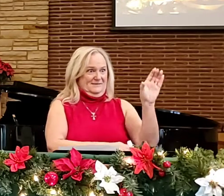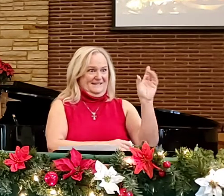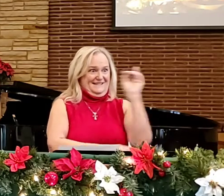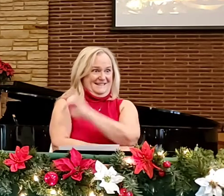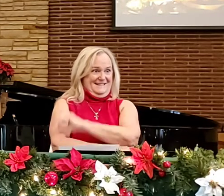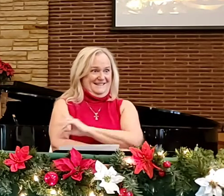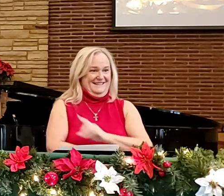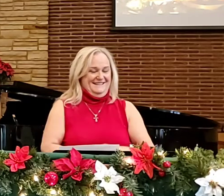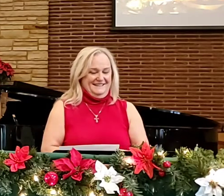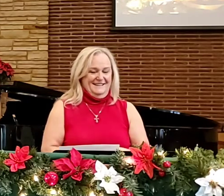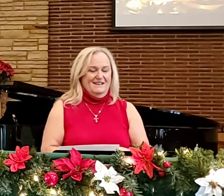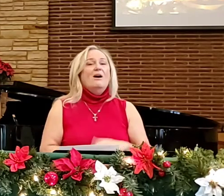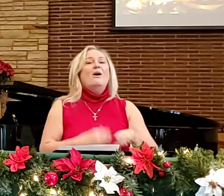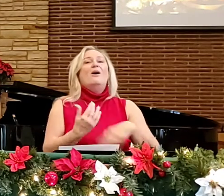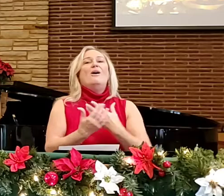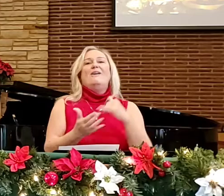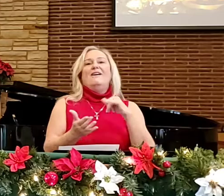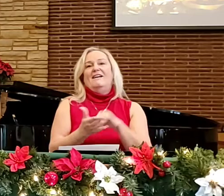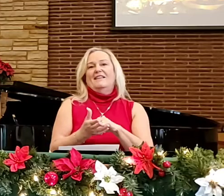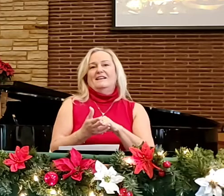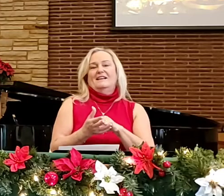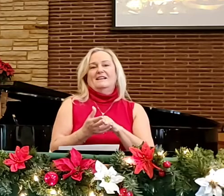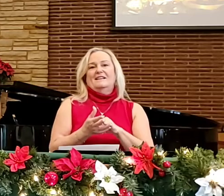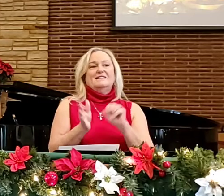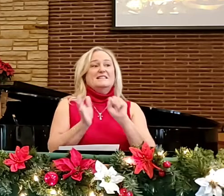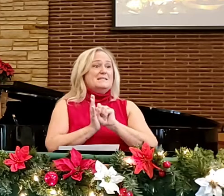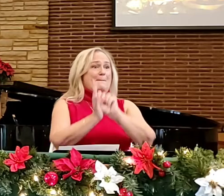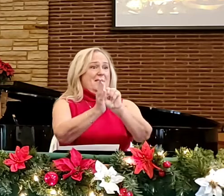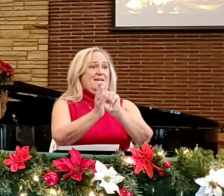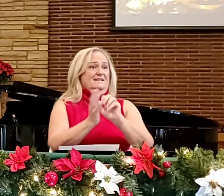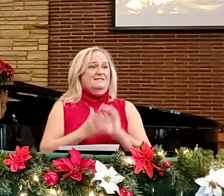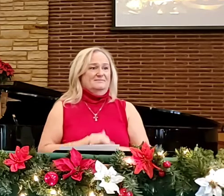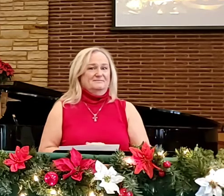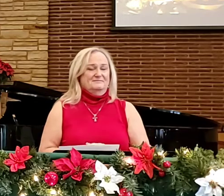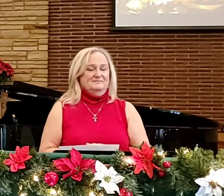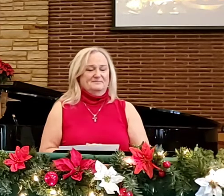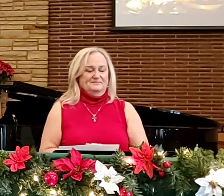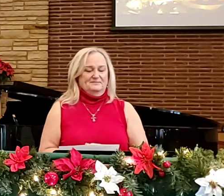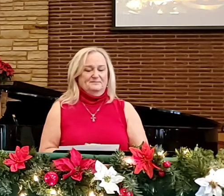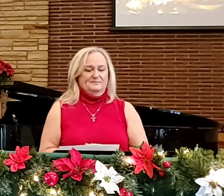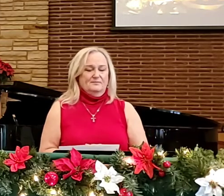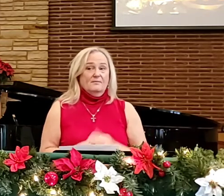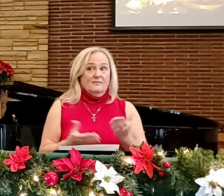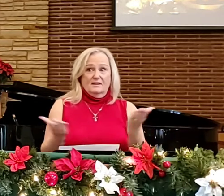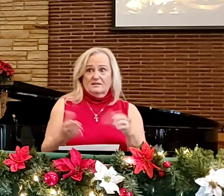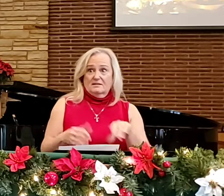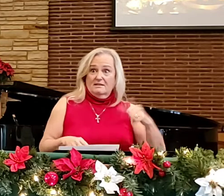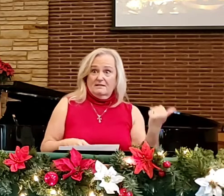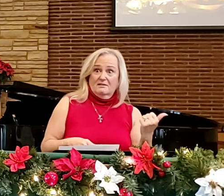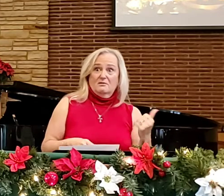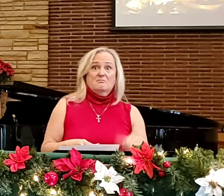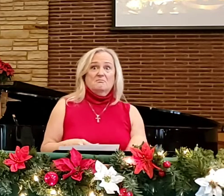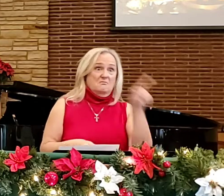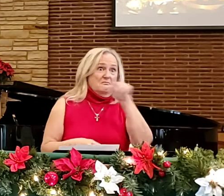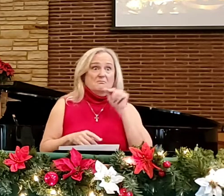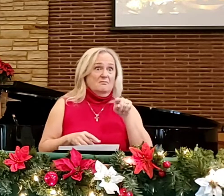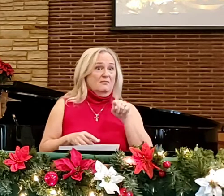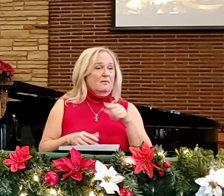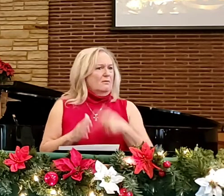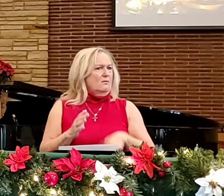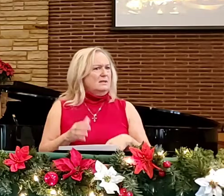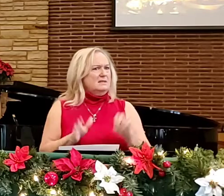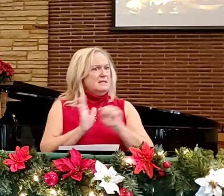Day, and all it symbolizes. So there's another question. What